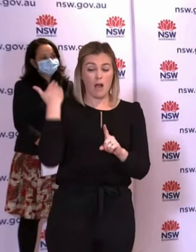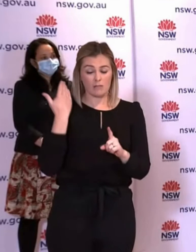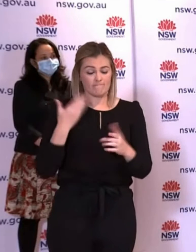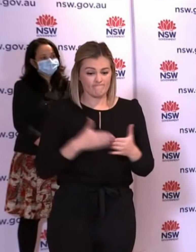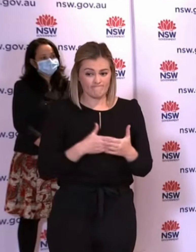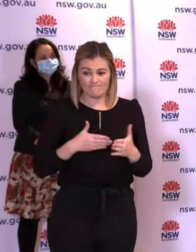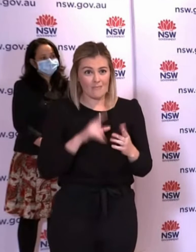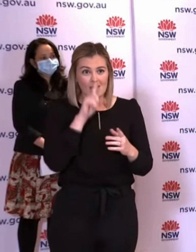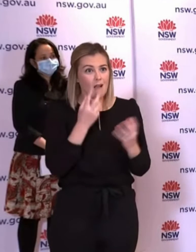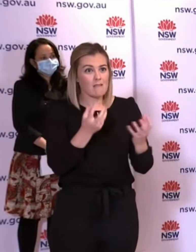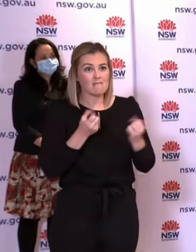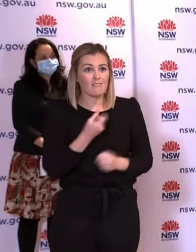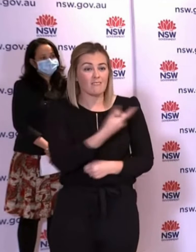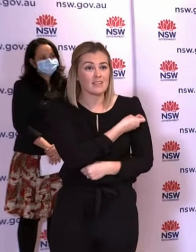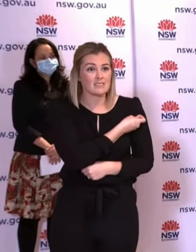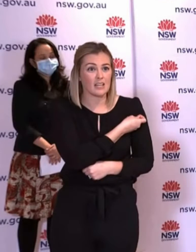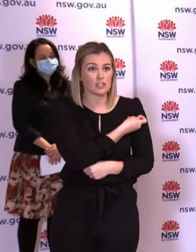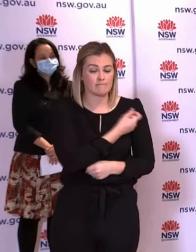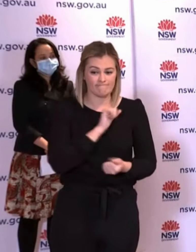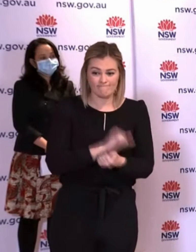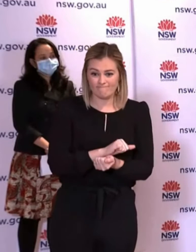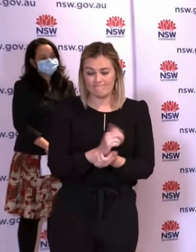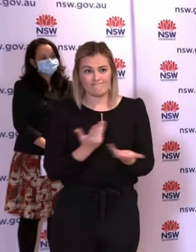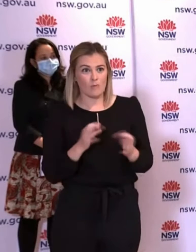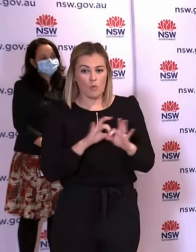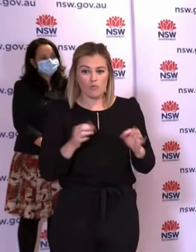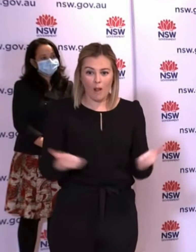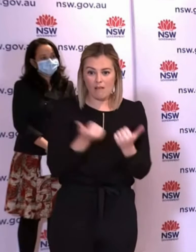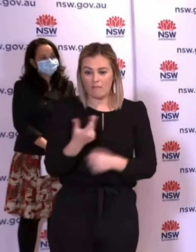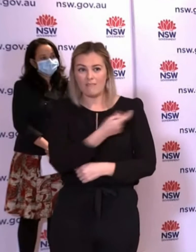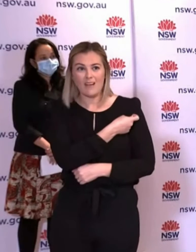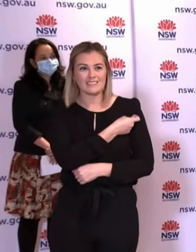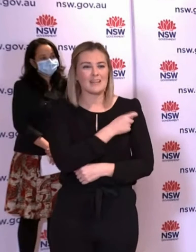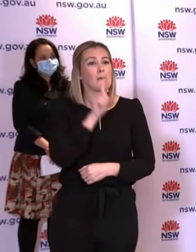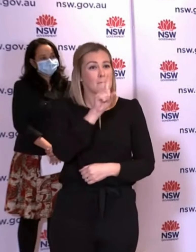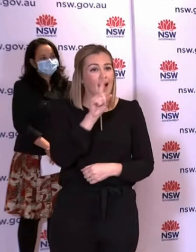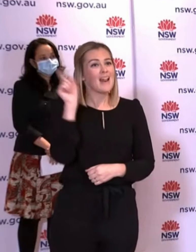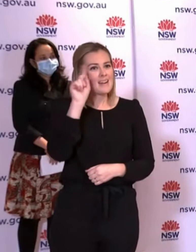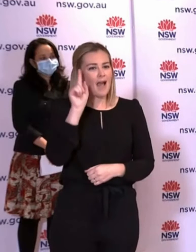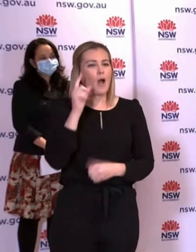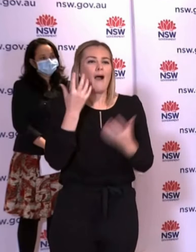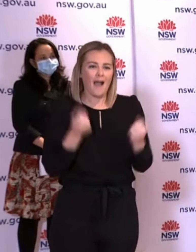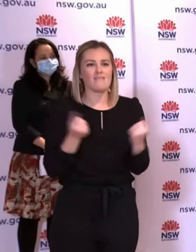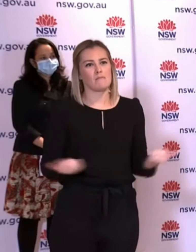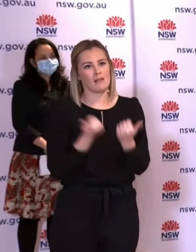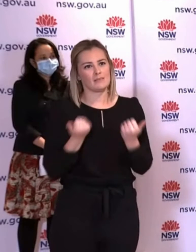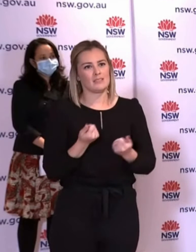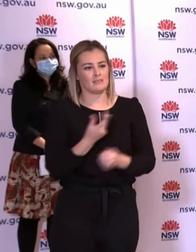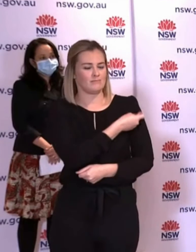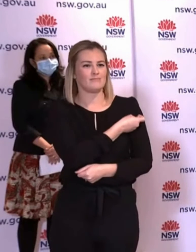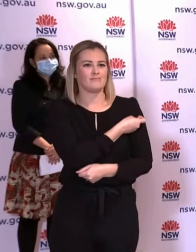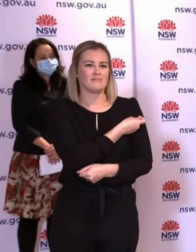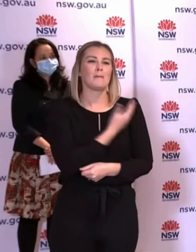vaccinated because of the previous prioritisation arrangements. This is your chance. Please take it.